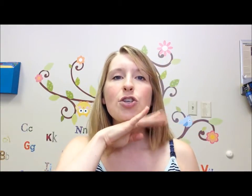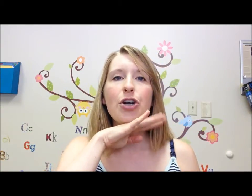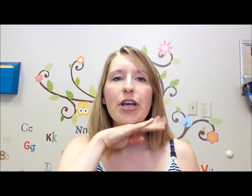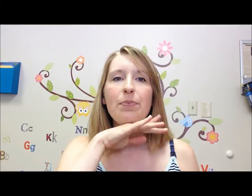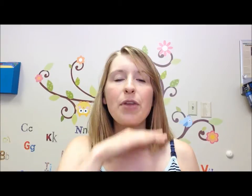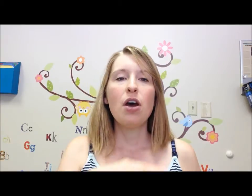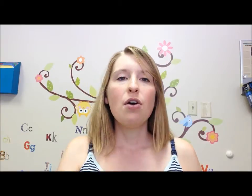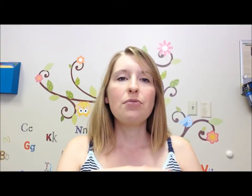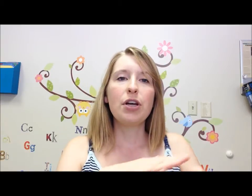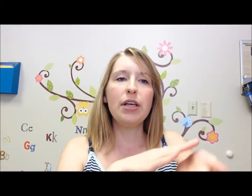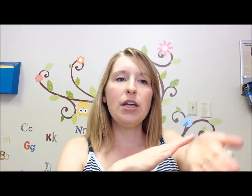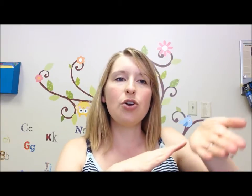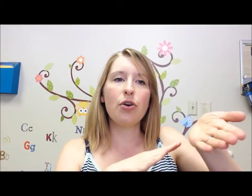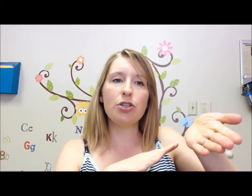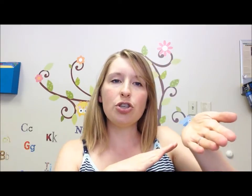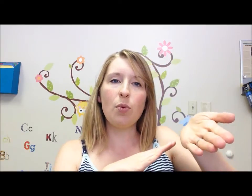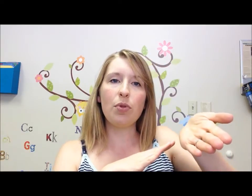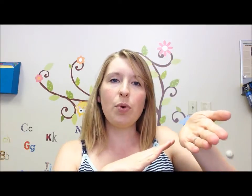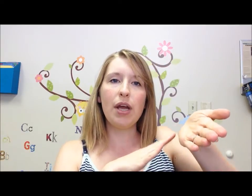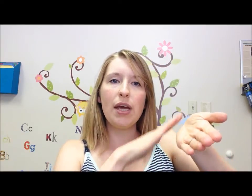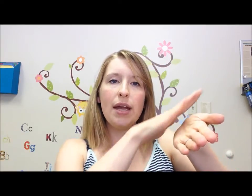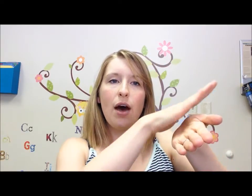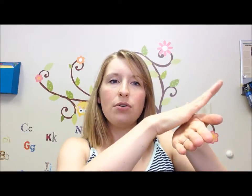dirty. For clean, you're going to start with one hand out